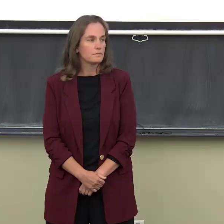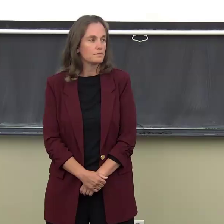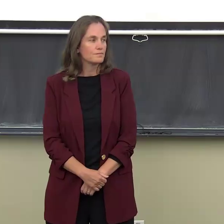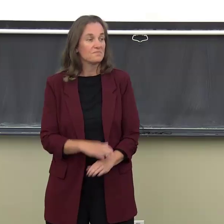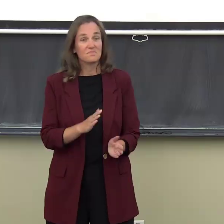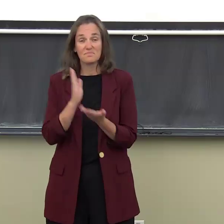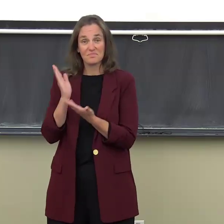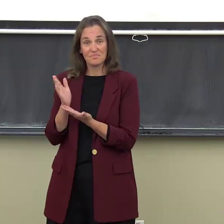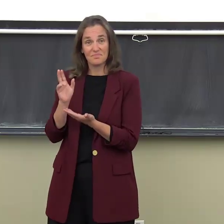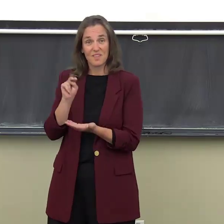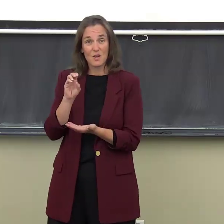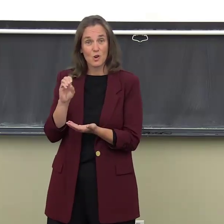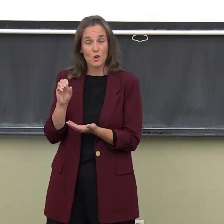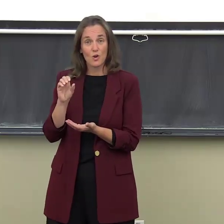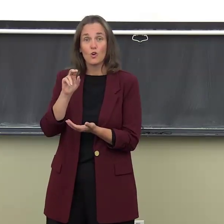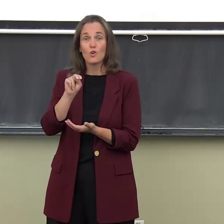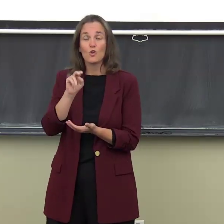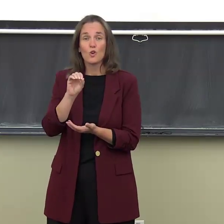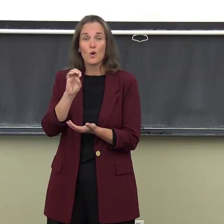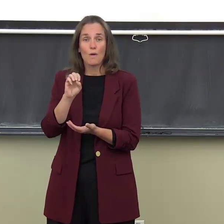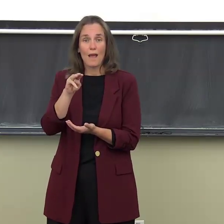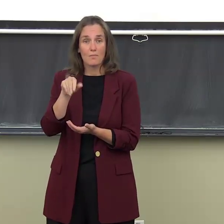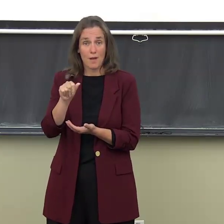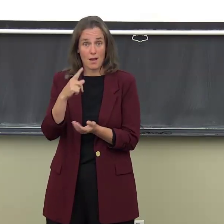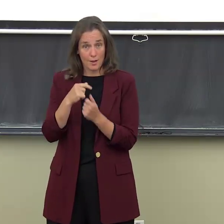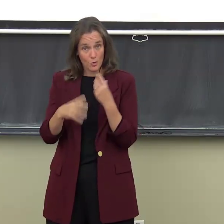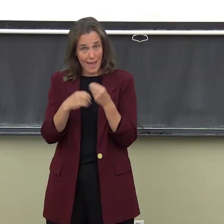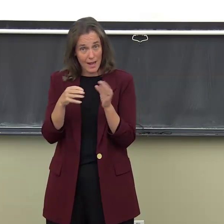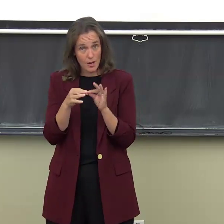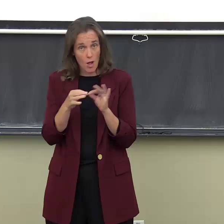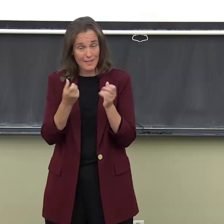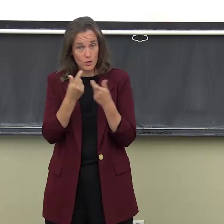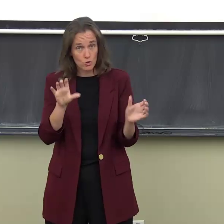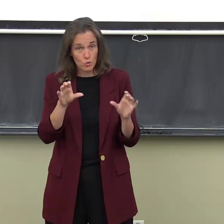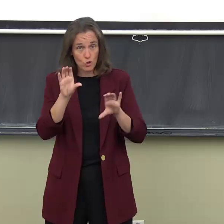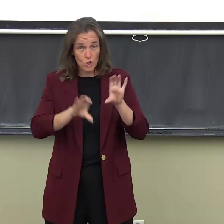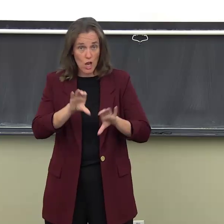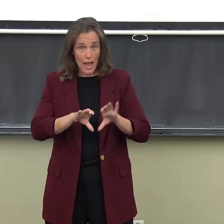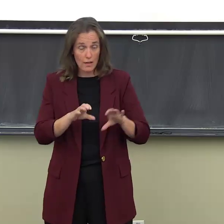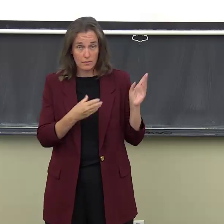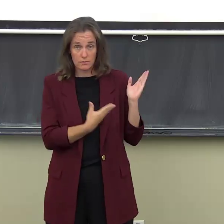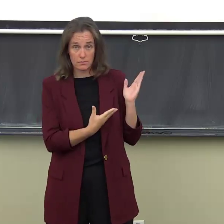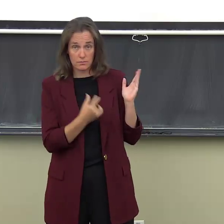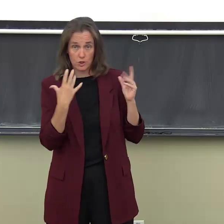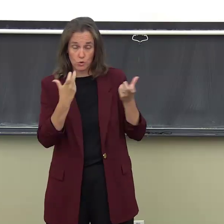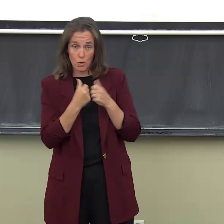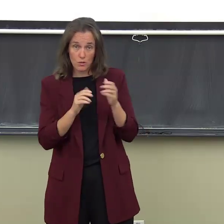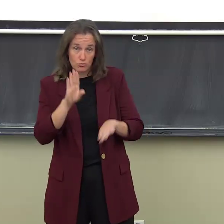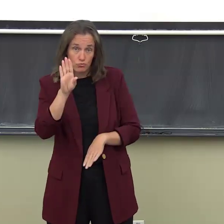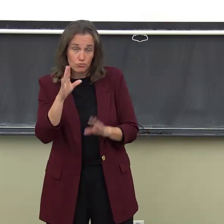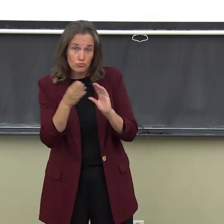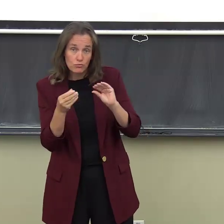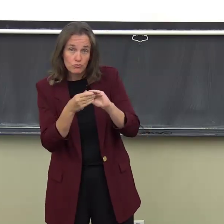And Moema, you added a comment to the chat. Do you want to say